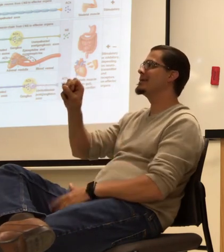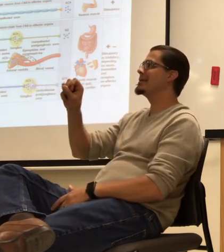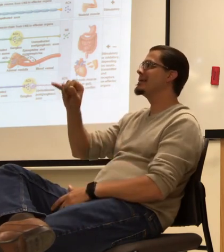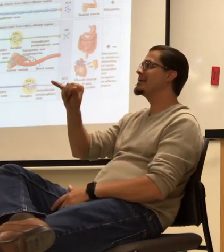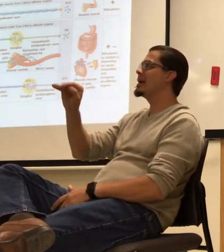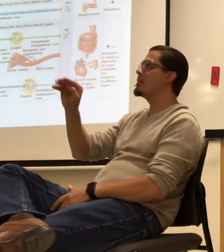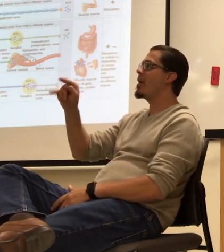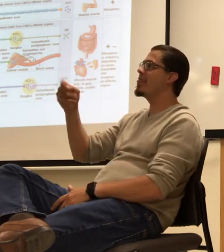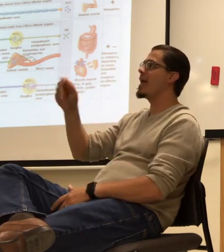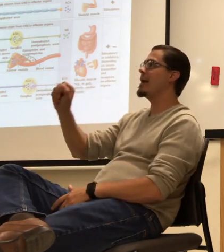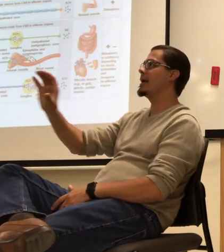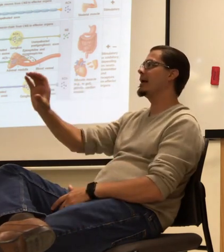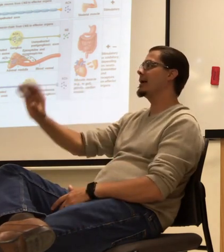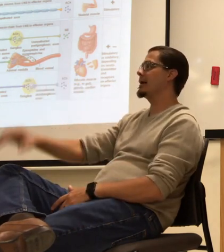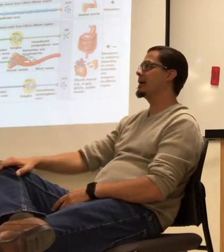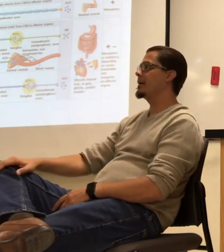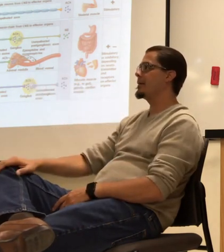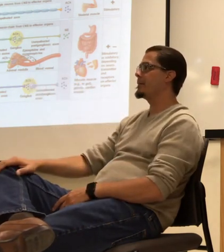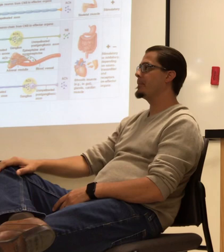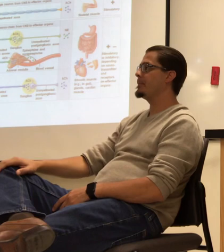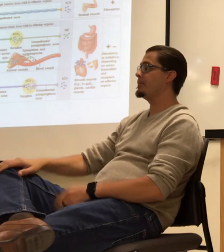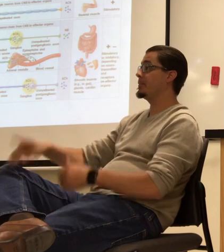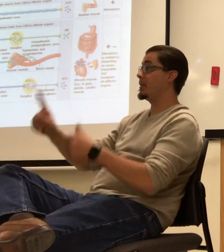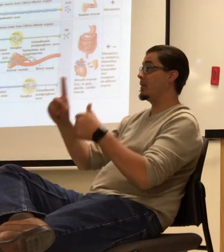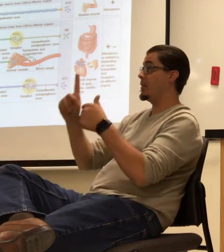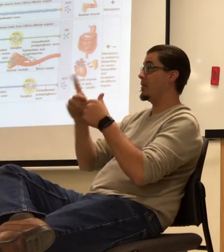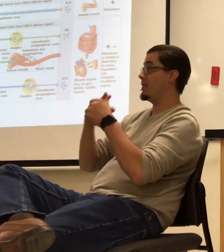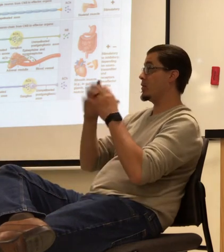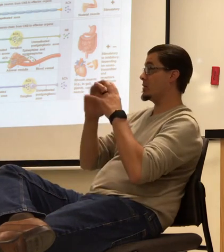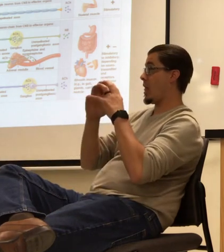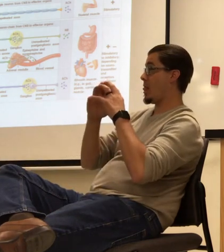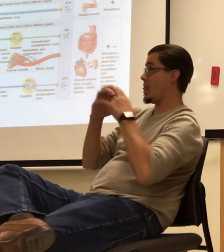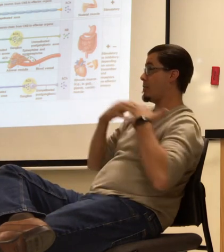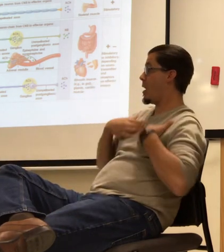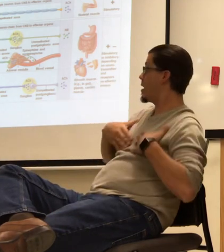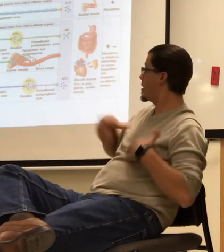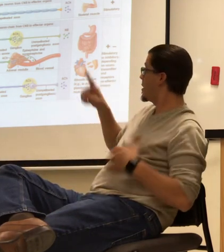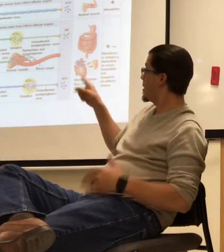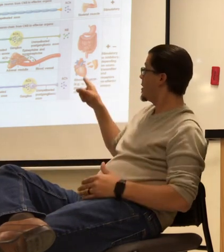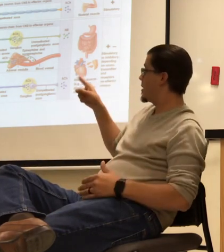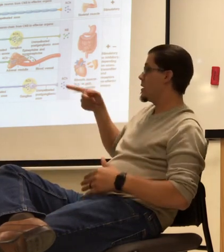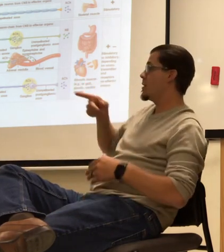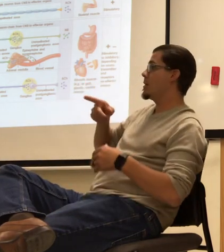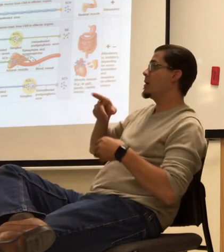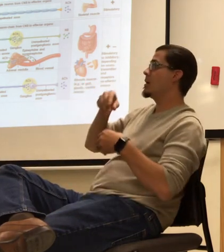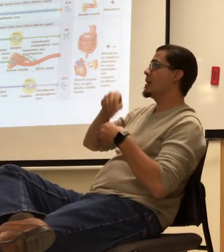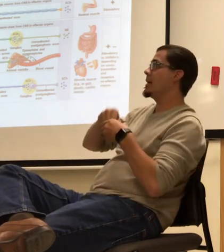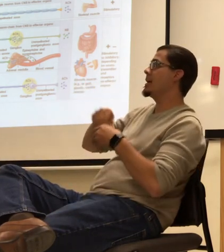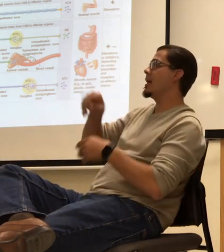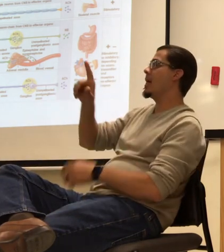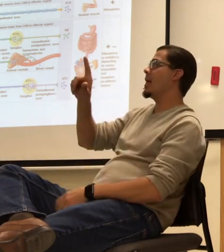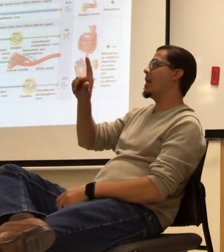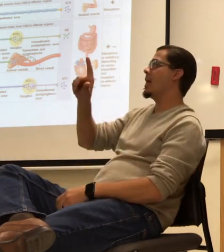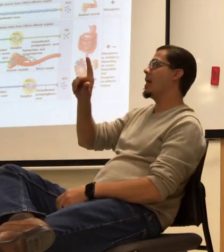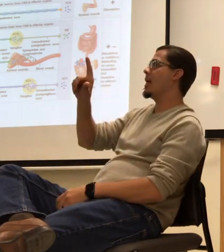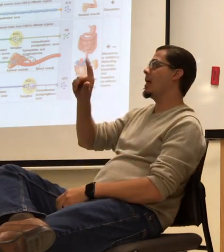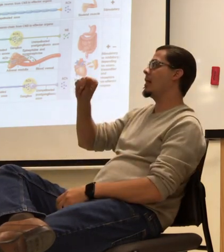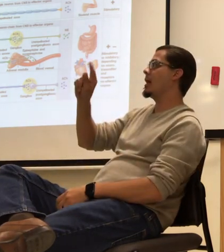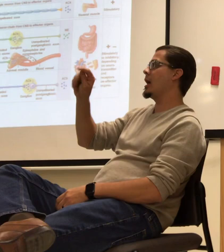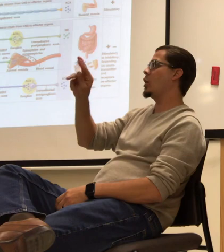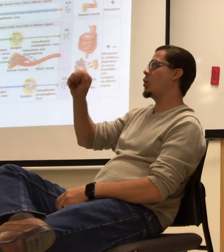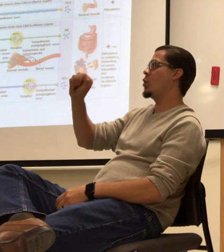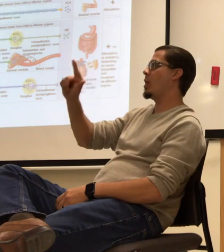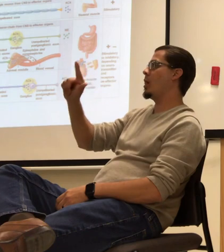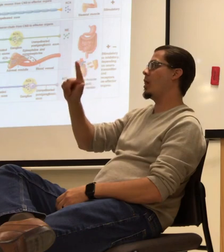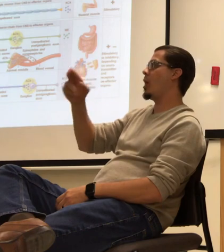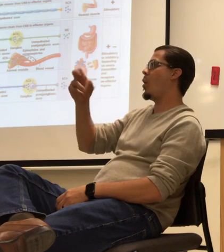sympathetic. For the first cell, the cell body located in the lateral horn of the spinal